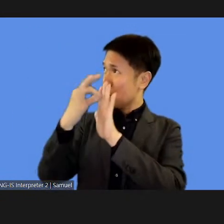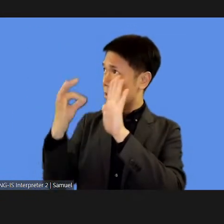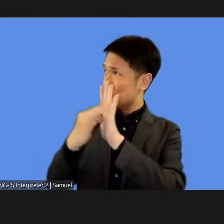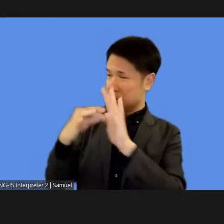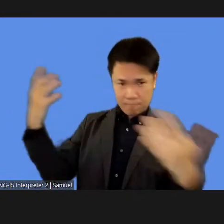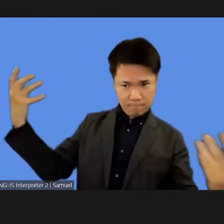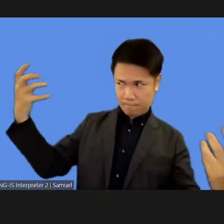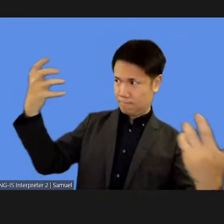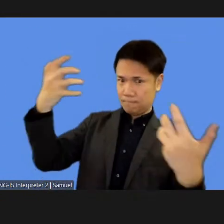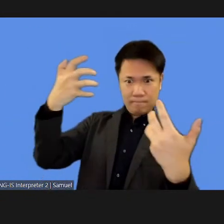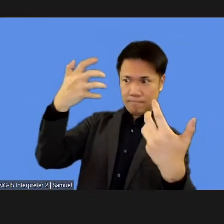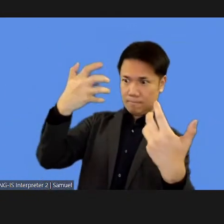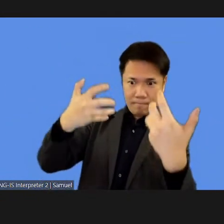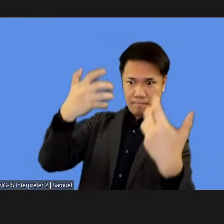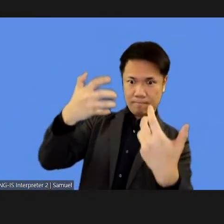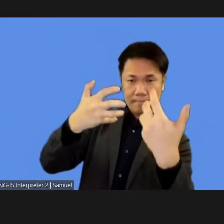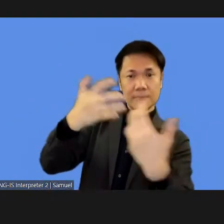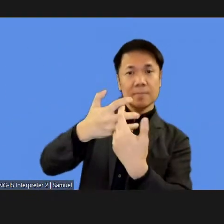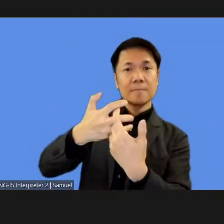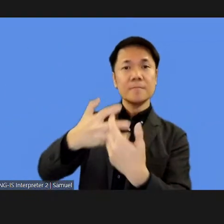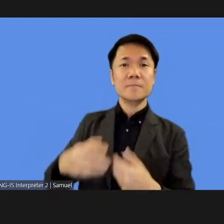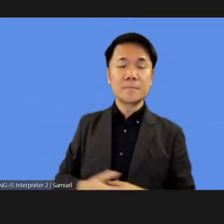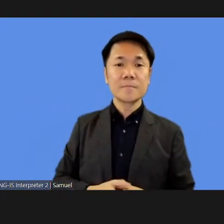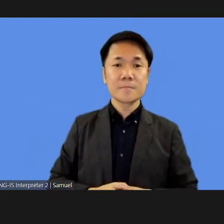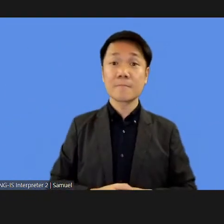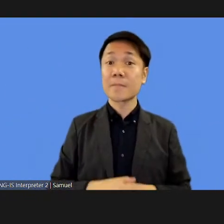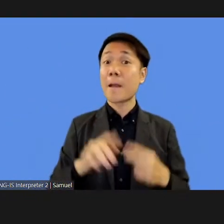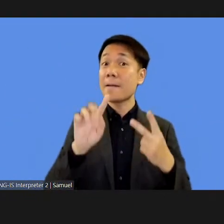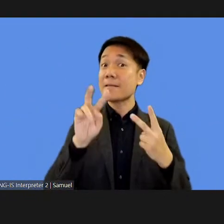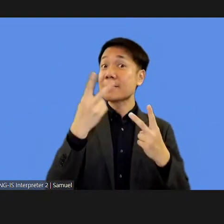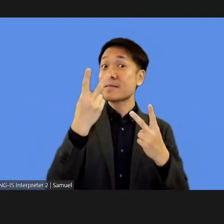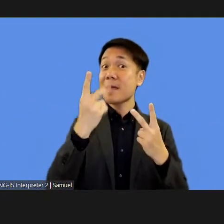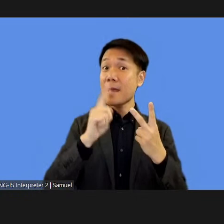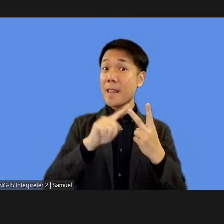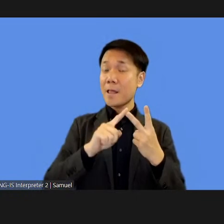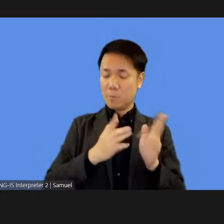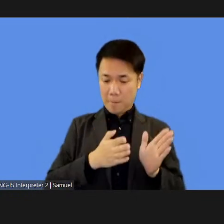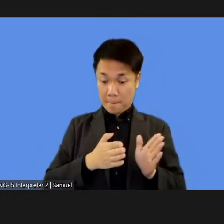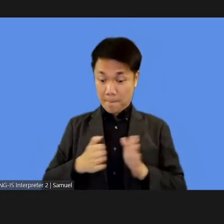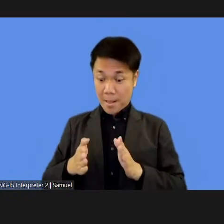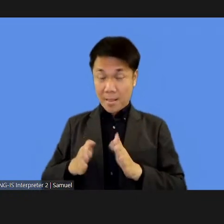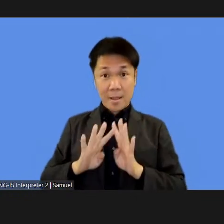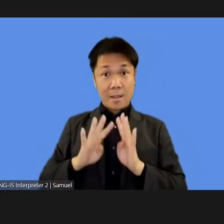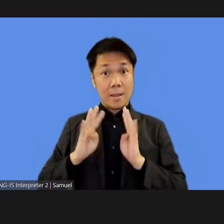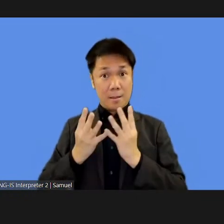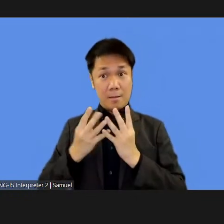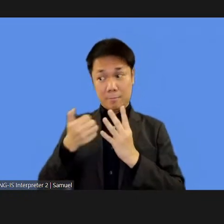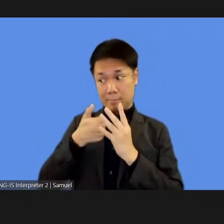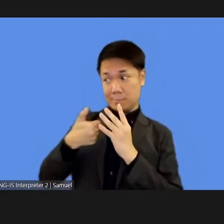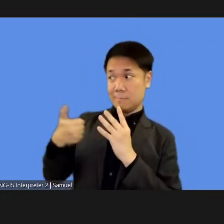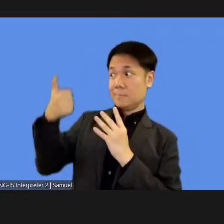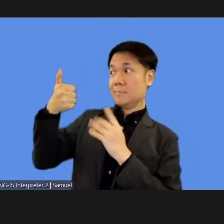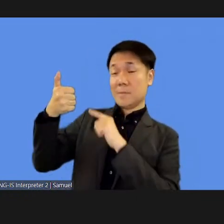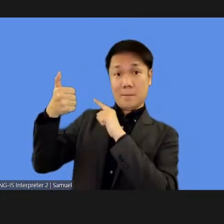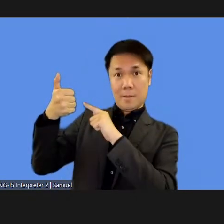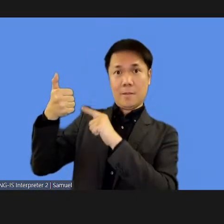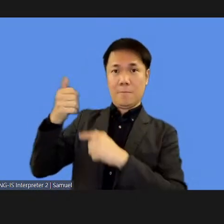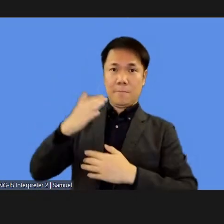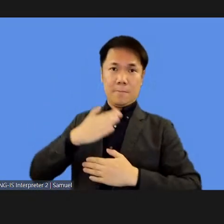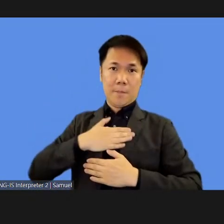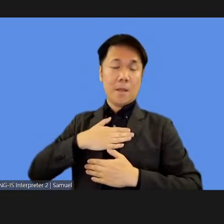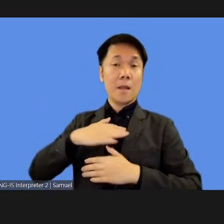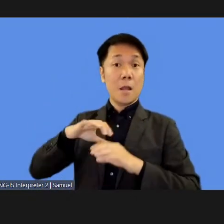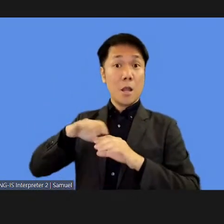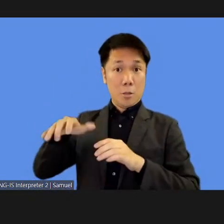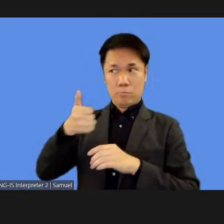structure is the Regional Planning Authority. There are regional planning authorities across the entire country that